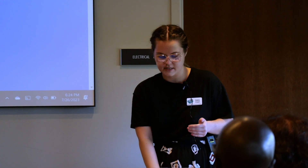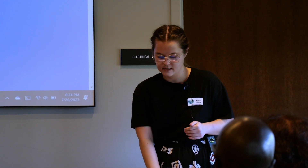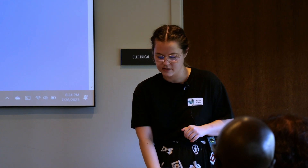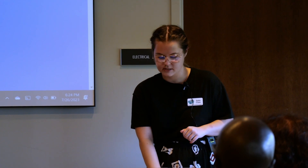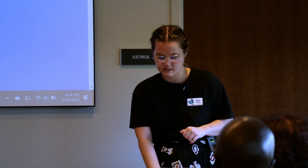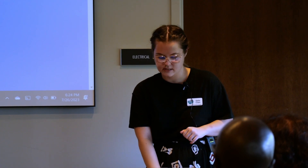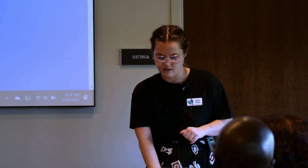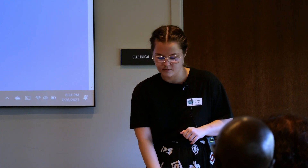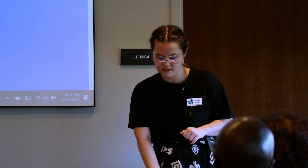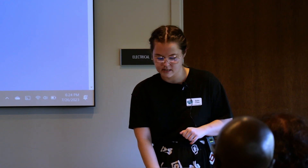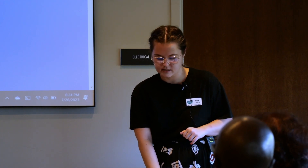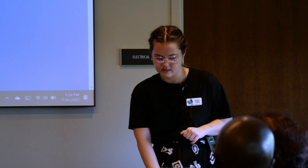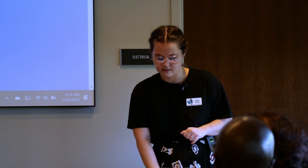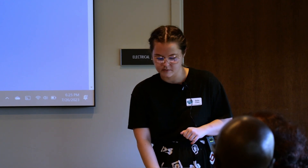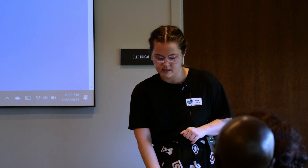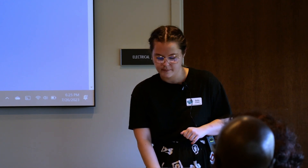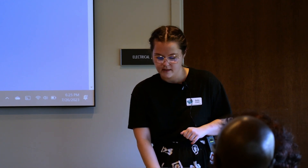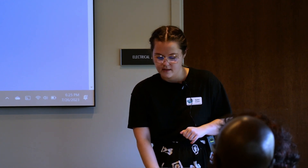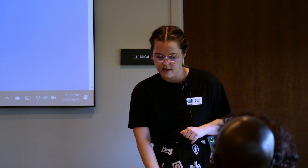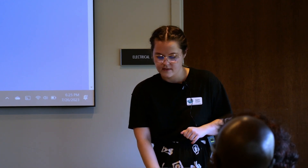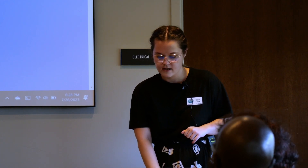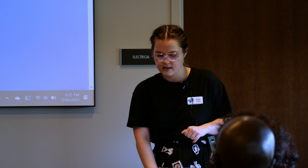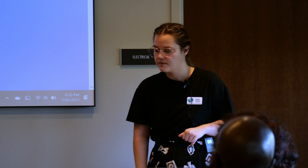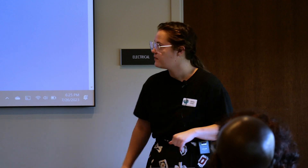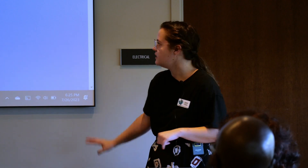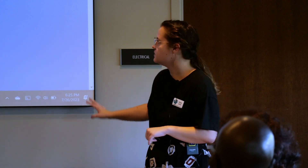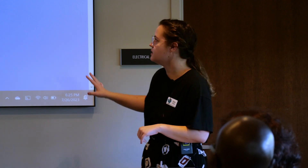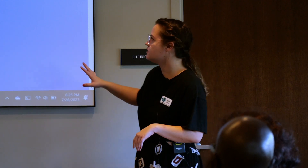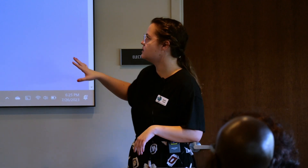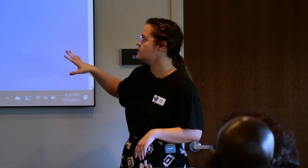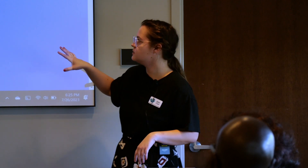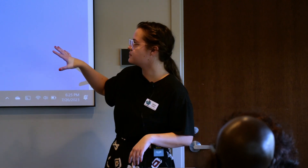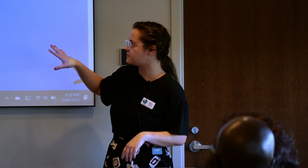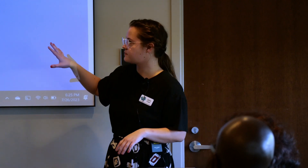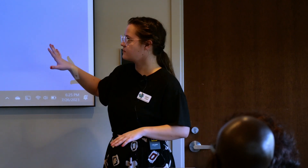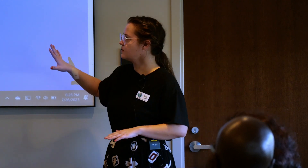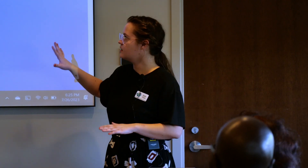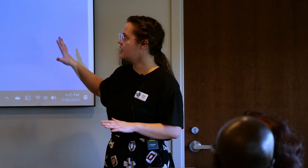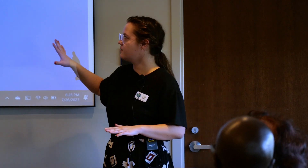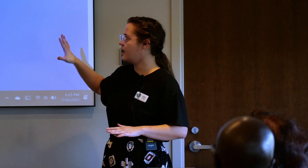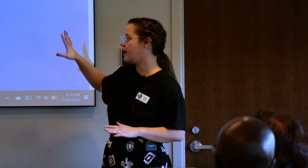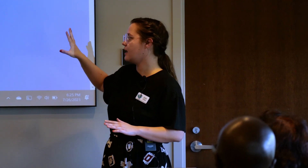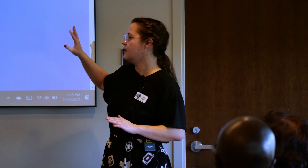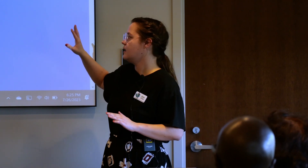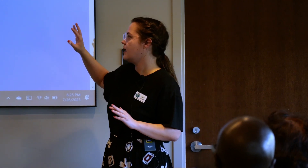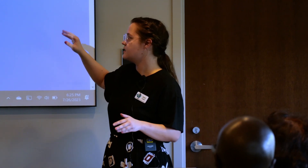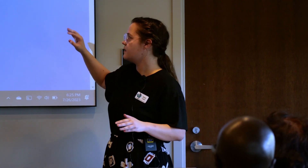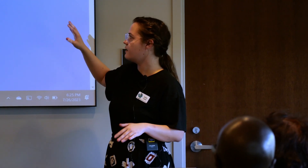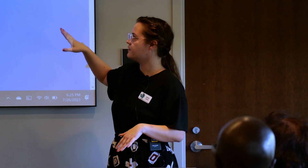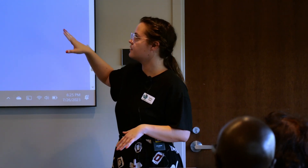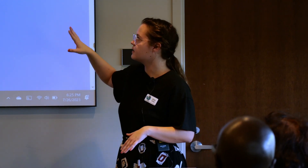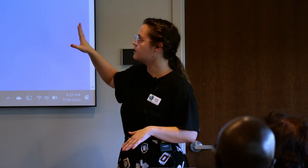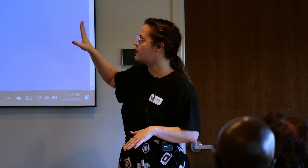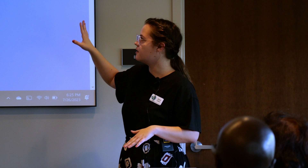They're pretty basic questions, all pertaining to the eligibility. And then here's where you're going to give a